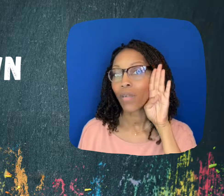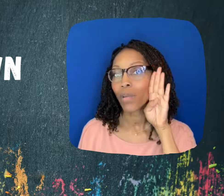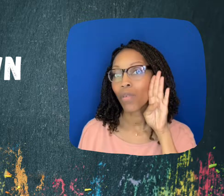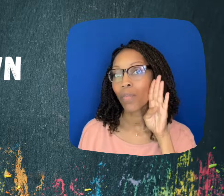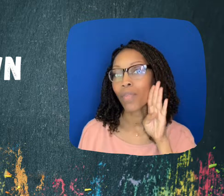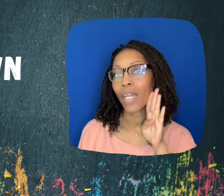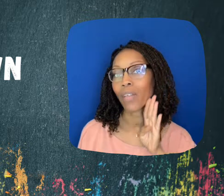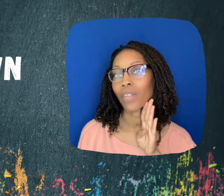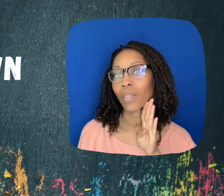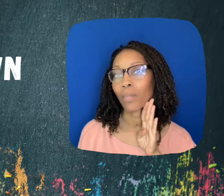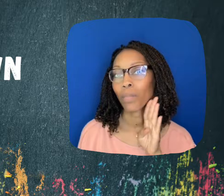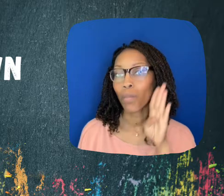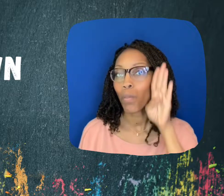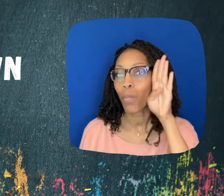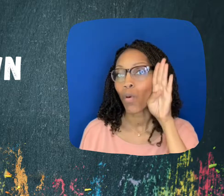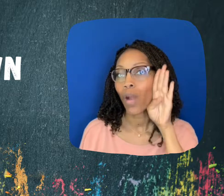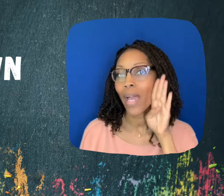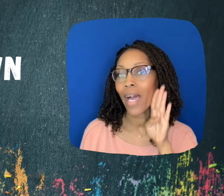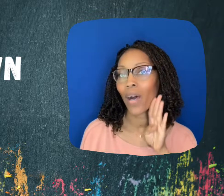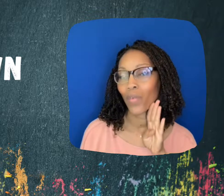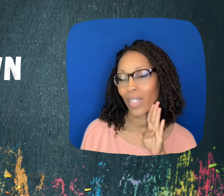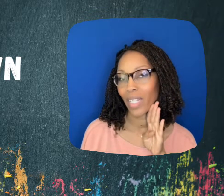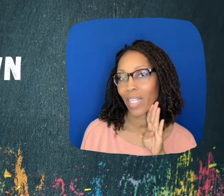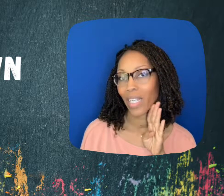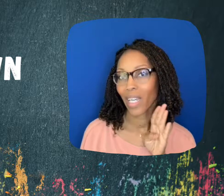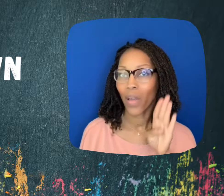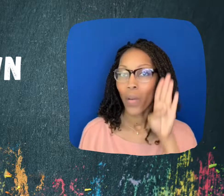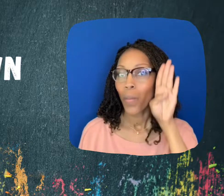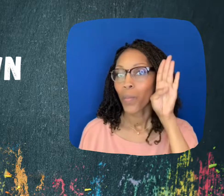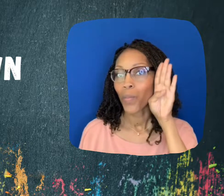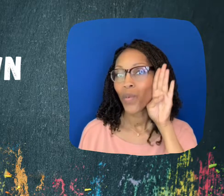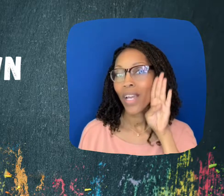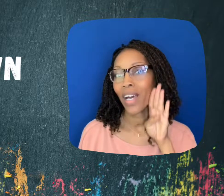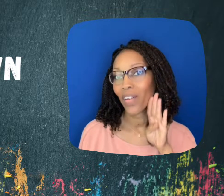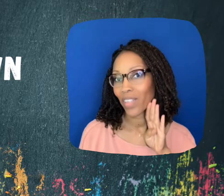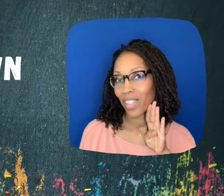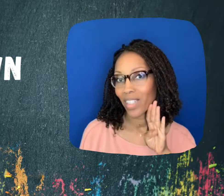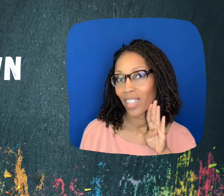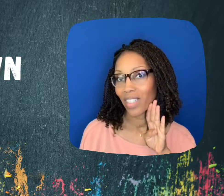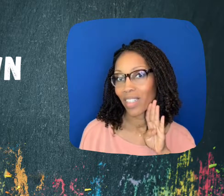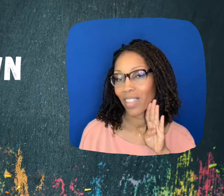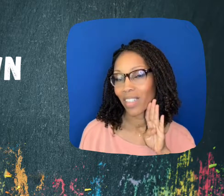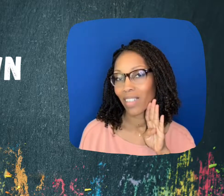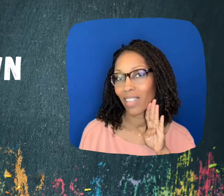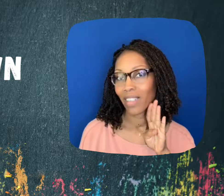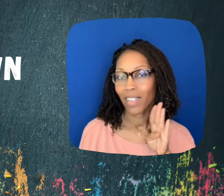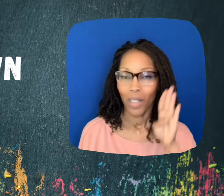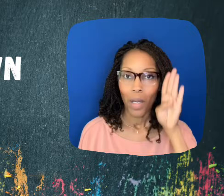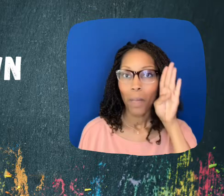face and we rub down. Brown, brown,